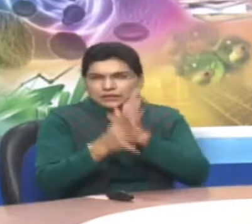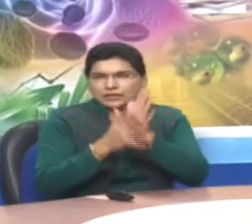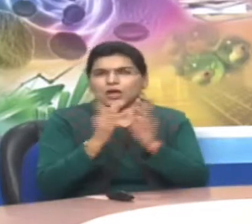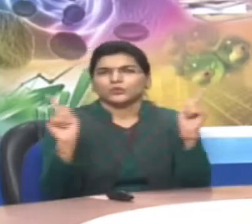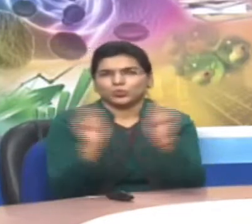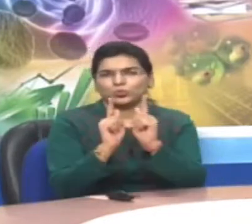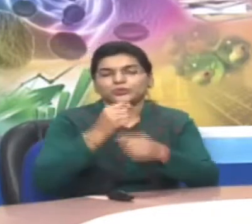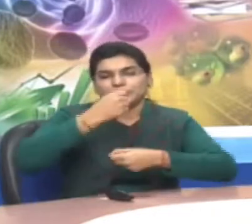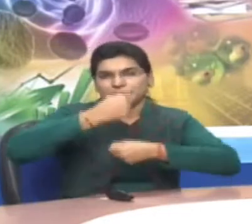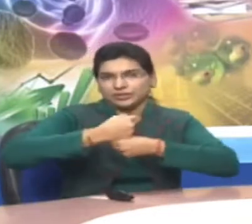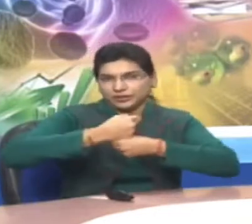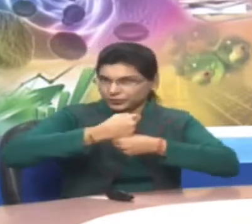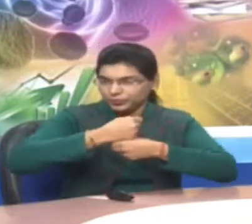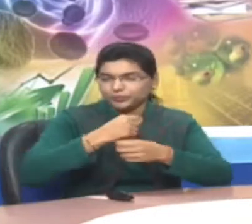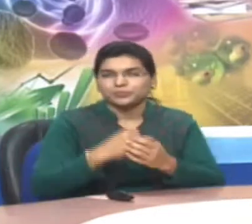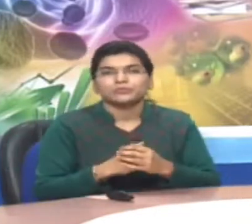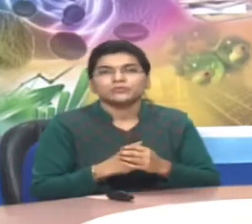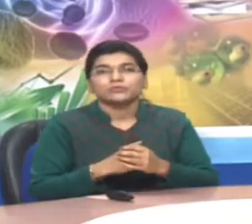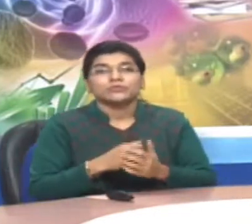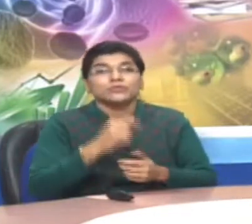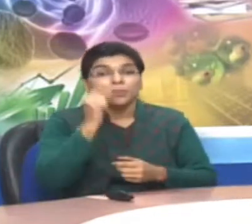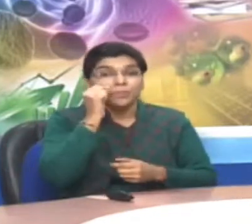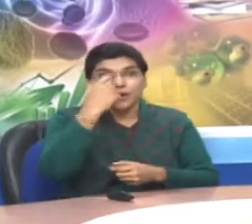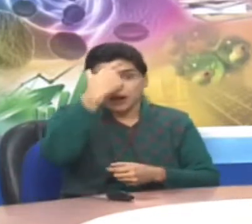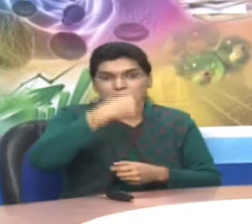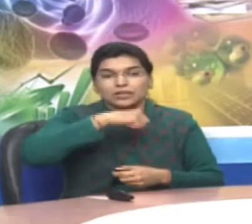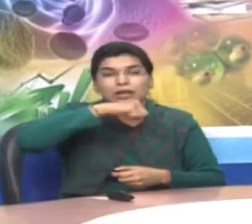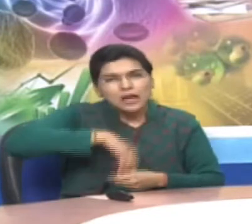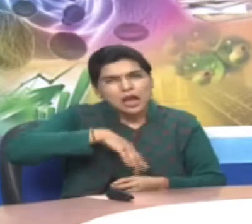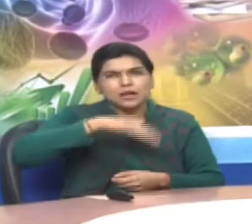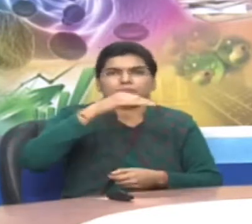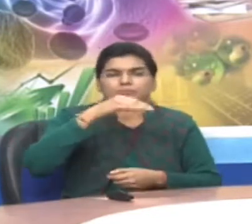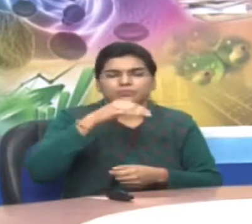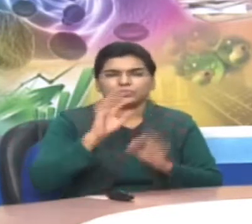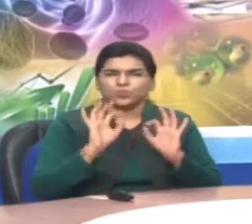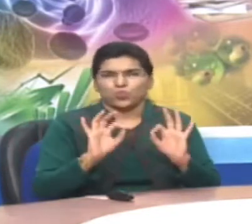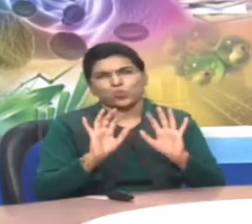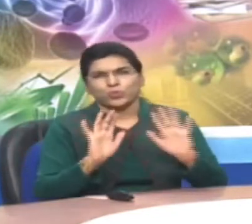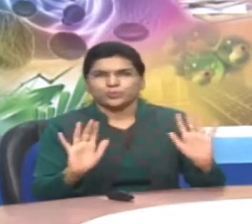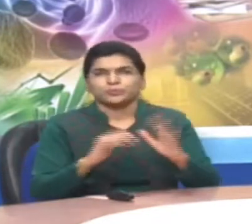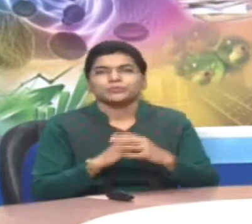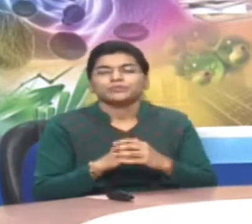is a young man, and this is Gerard's sign.